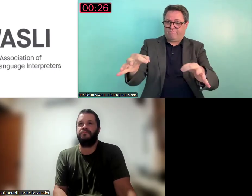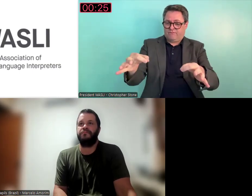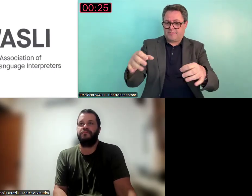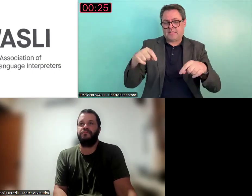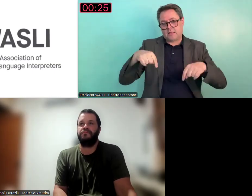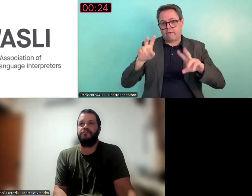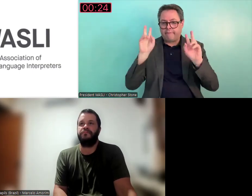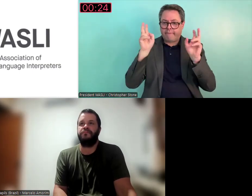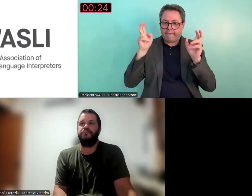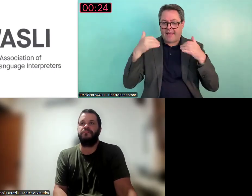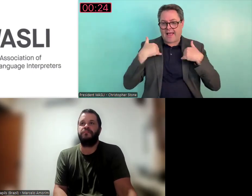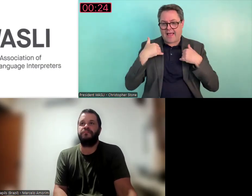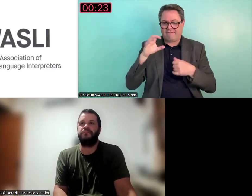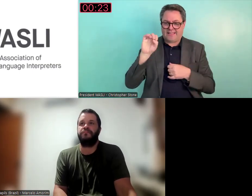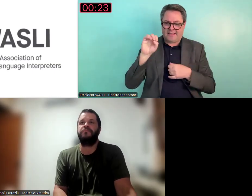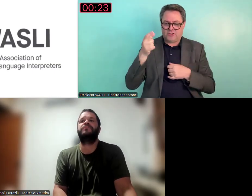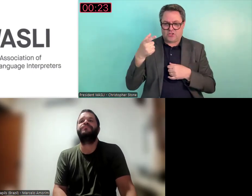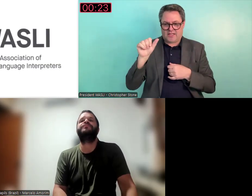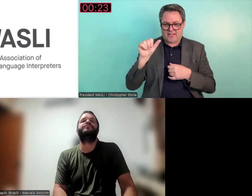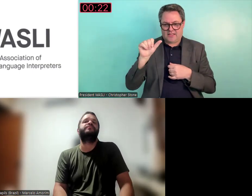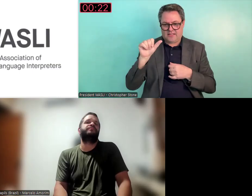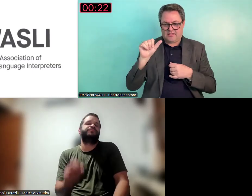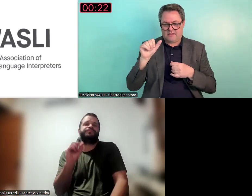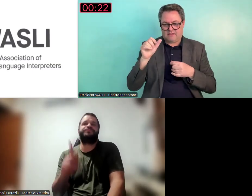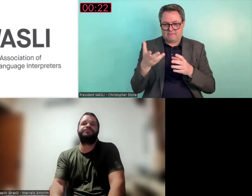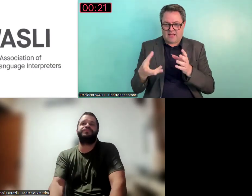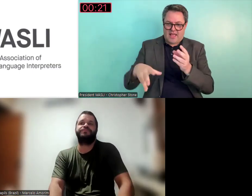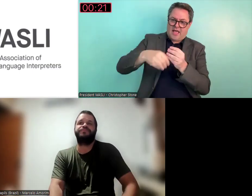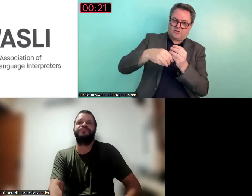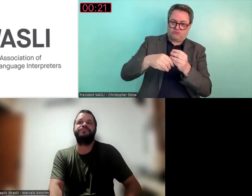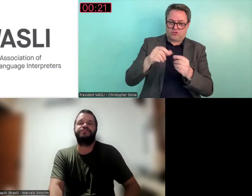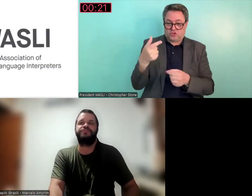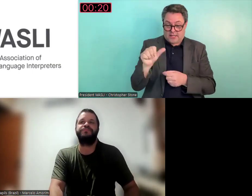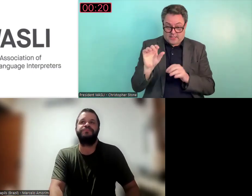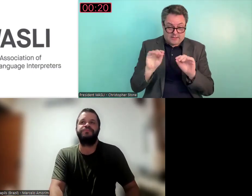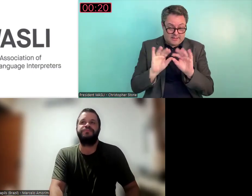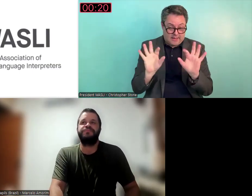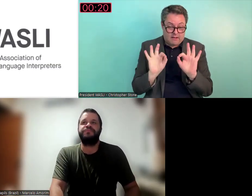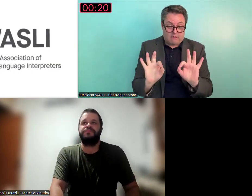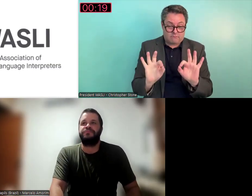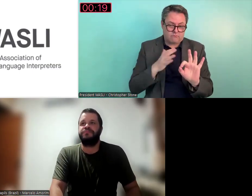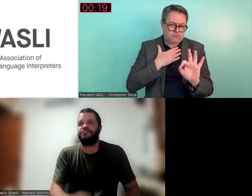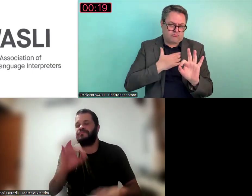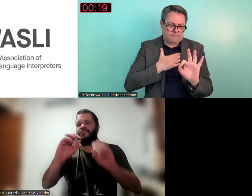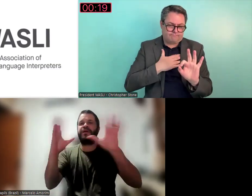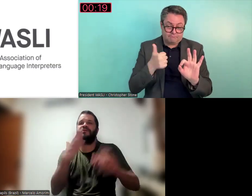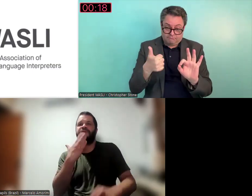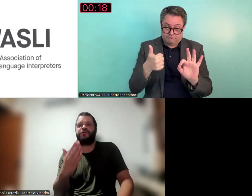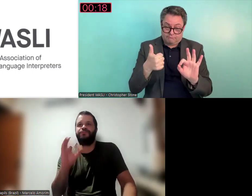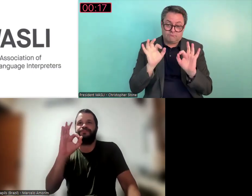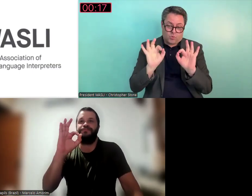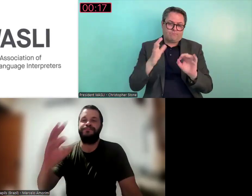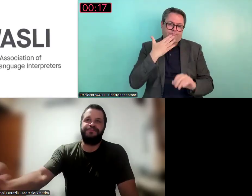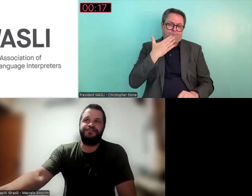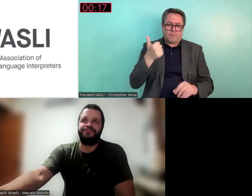the postponement of this event until the 20th of June. Hopefully that's clear